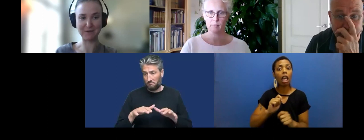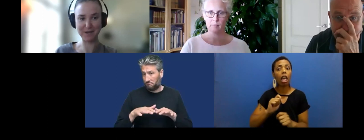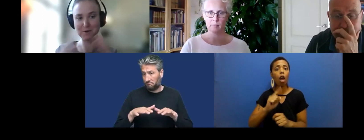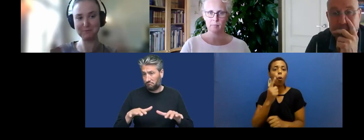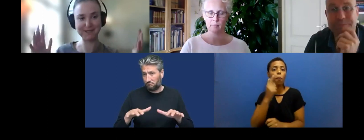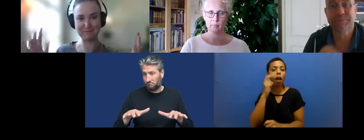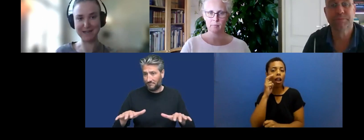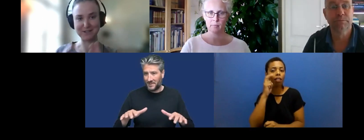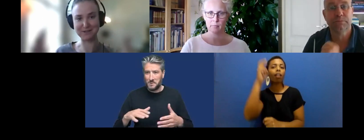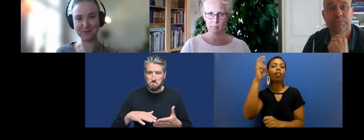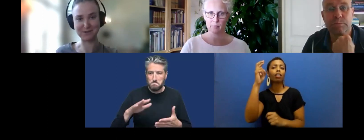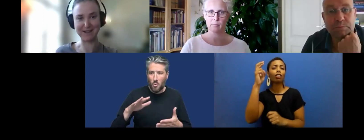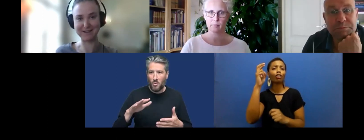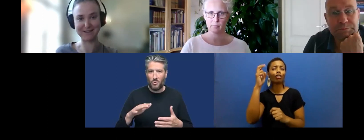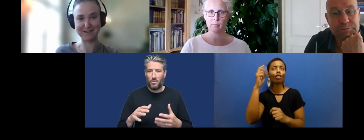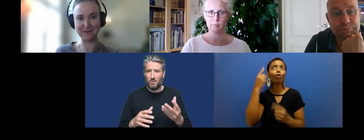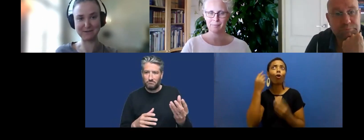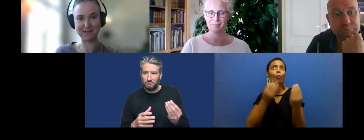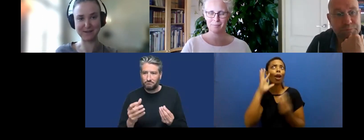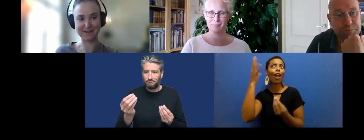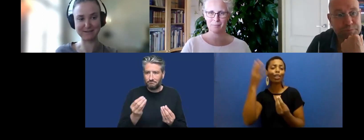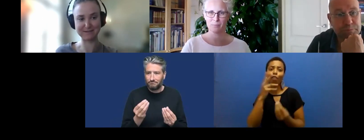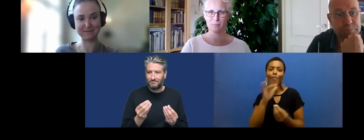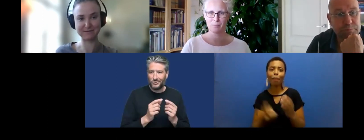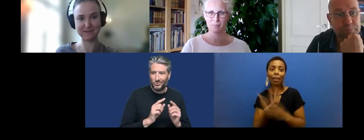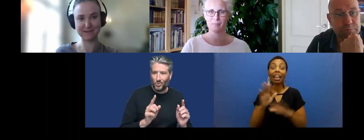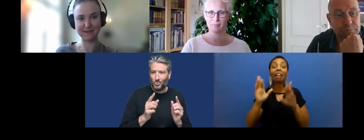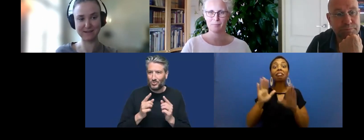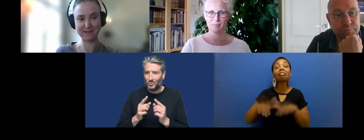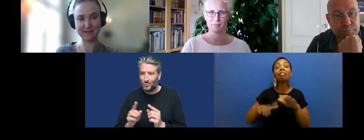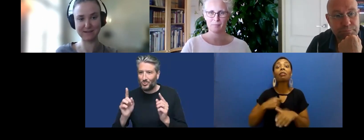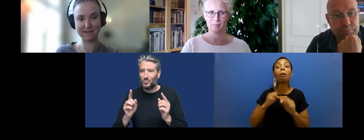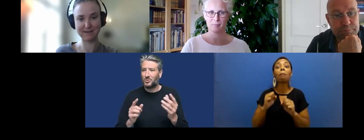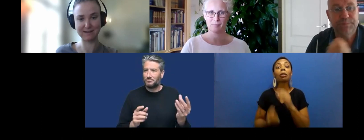But again, it won't be some magic solution that solves everything.